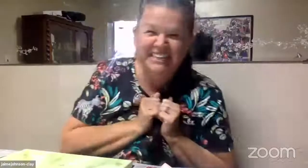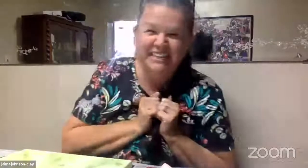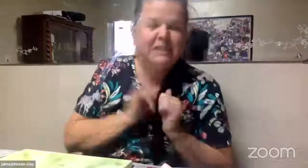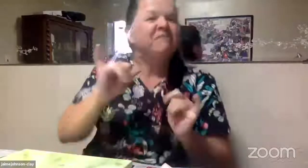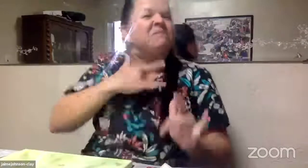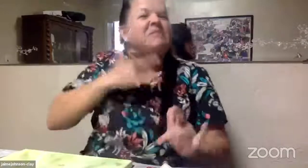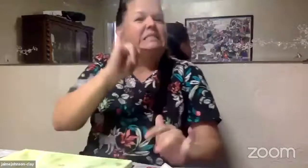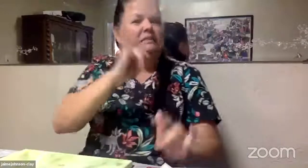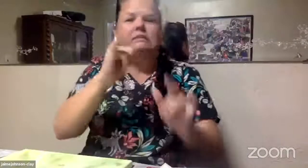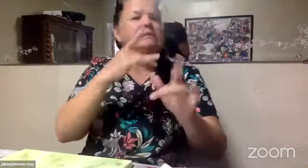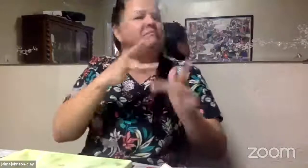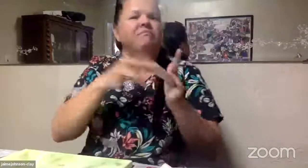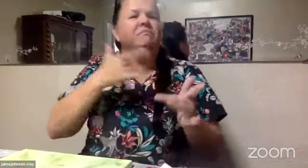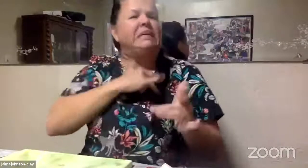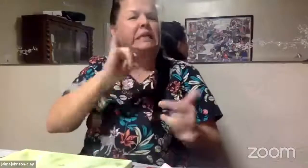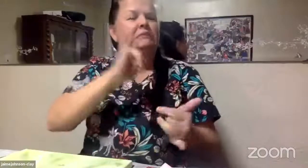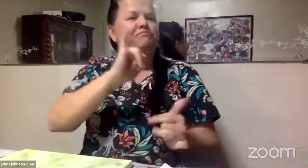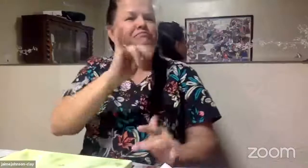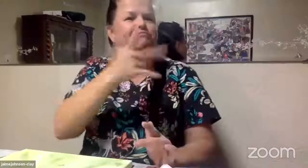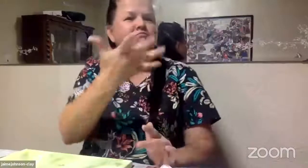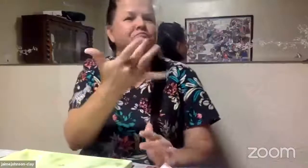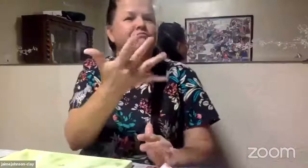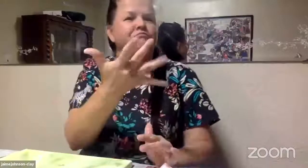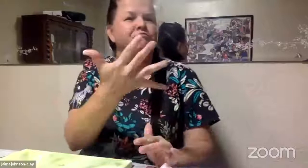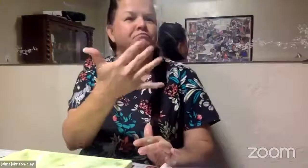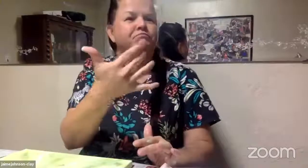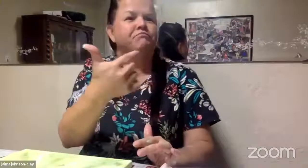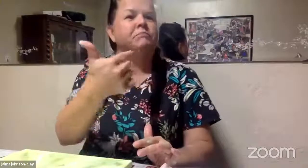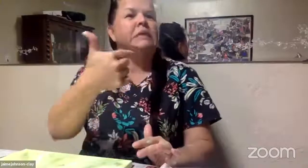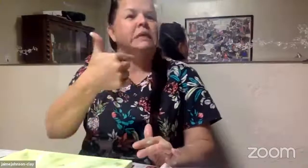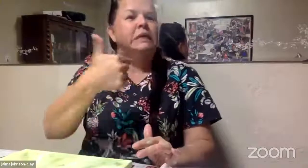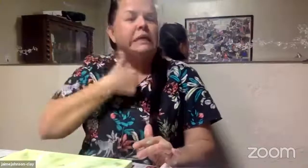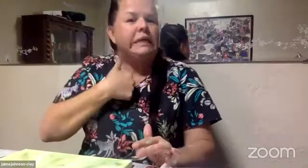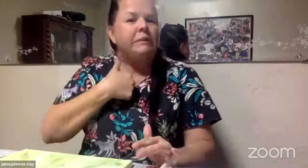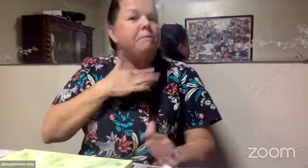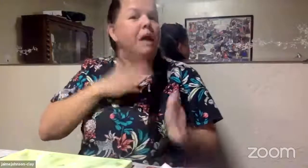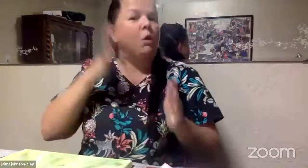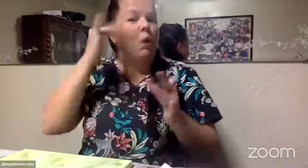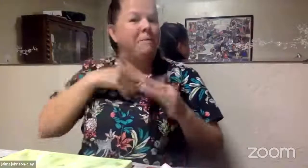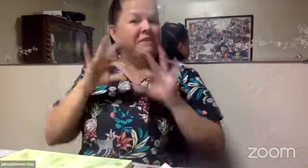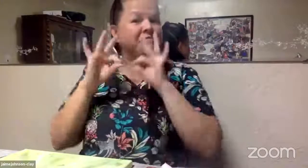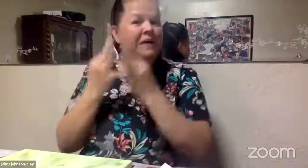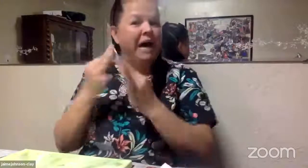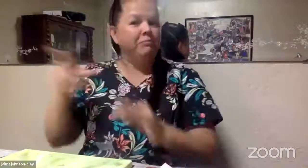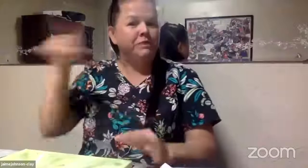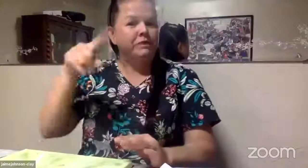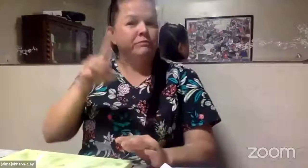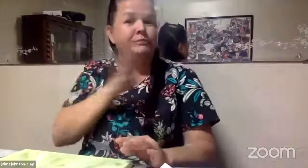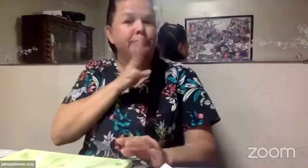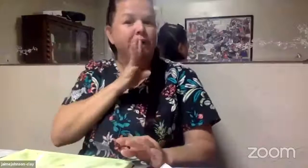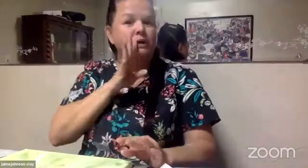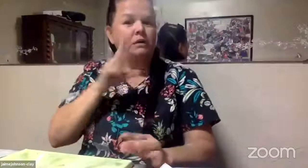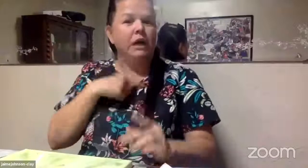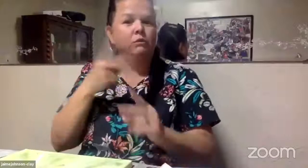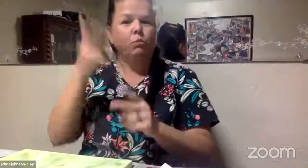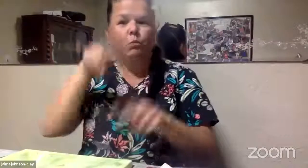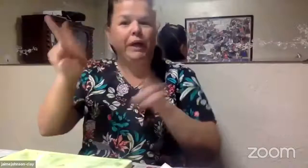love you and your art, I but love you too, yeah, Jamie. but I'm just thinking, for me, I'm thinking about my family.